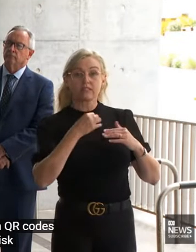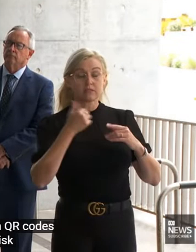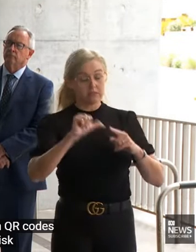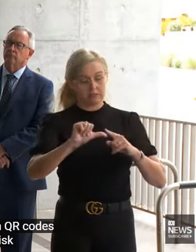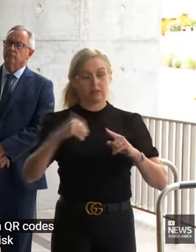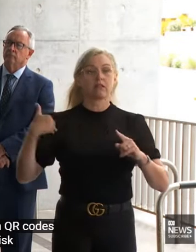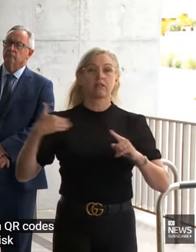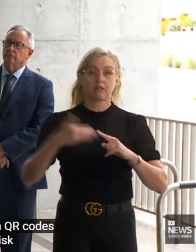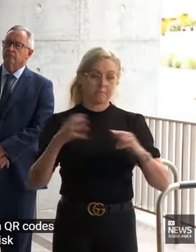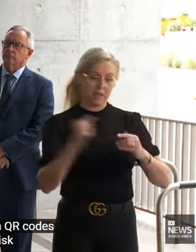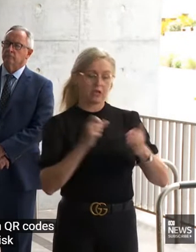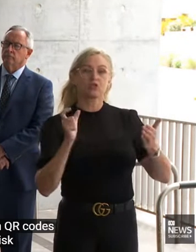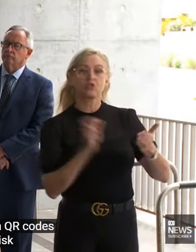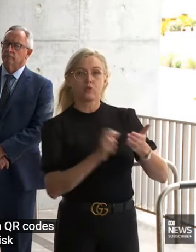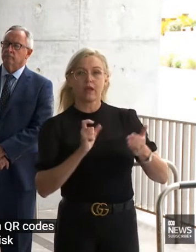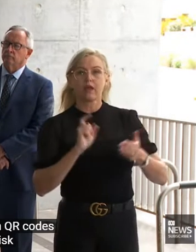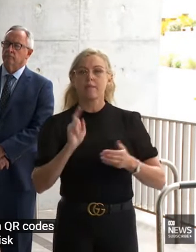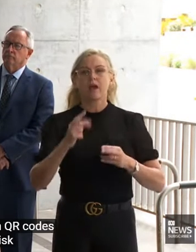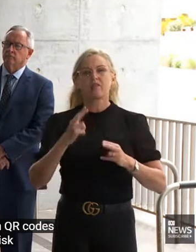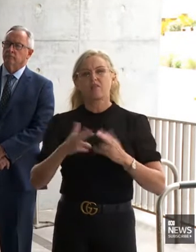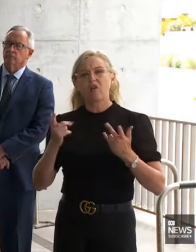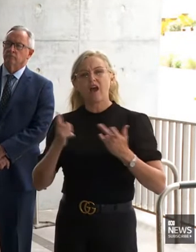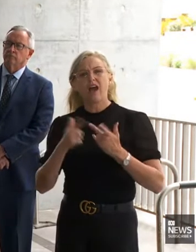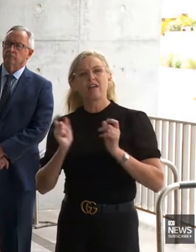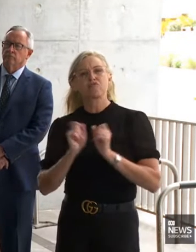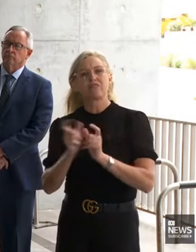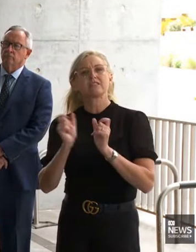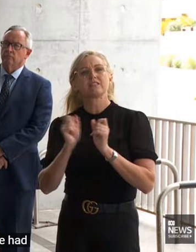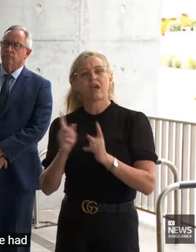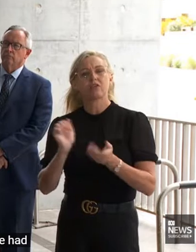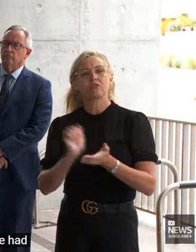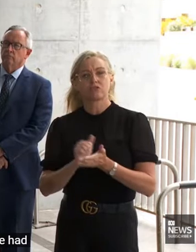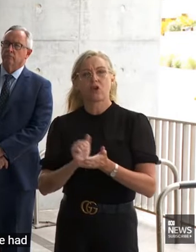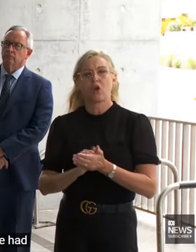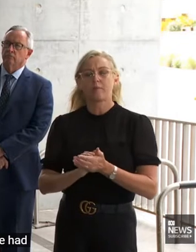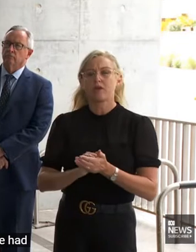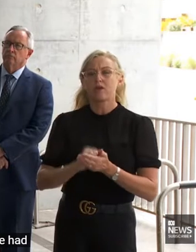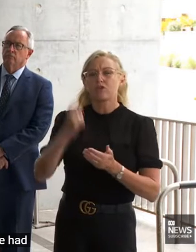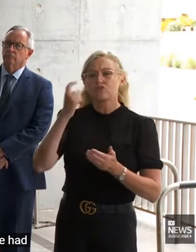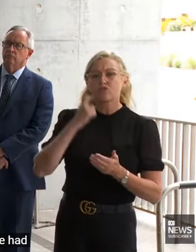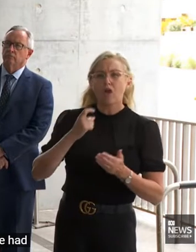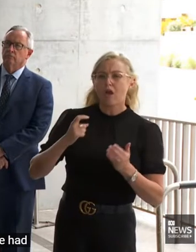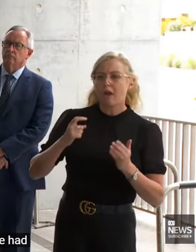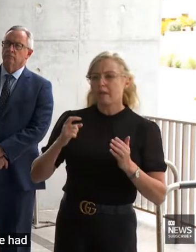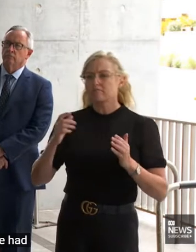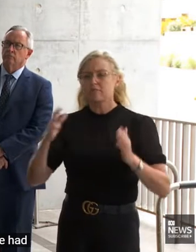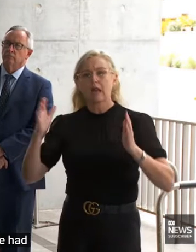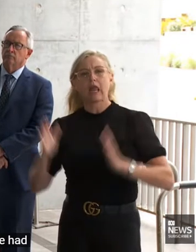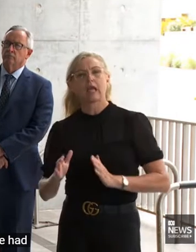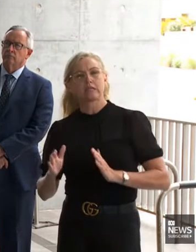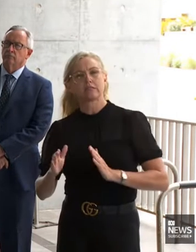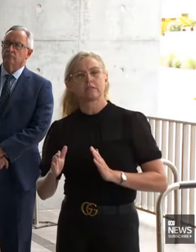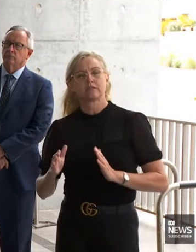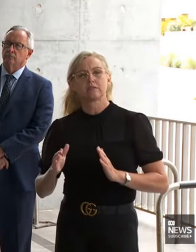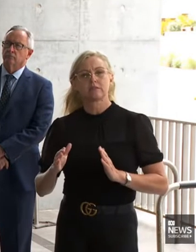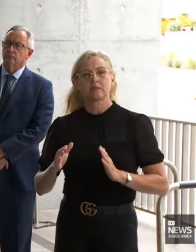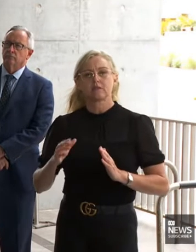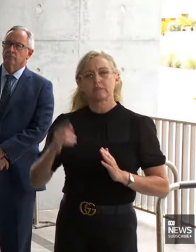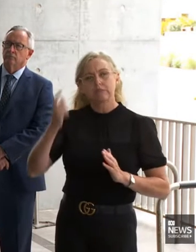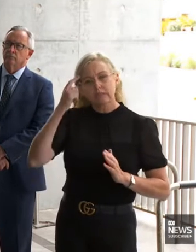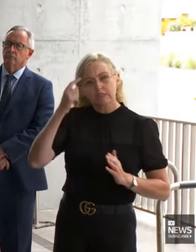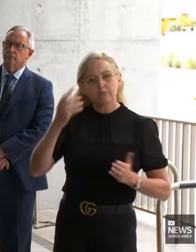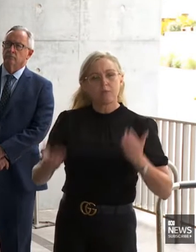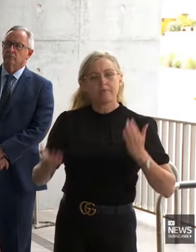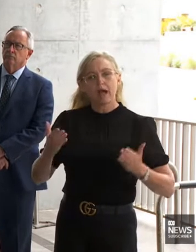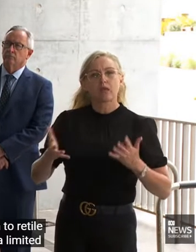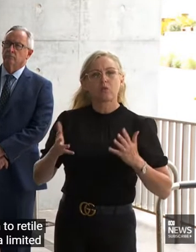today, just in relation to retail, we will put them in a limited way in a place that doesn't create overcrowding, but also is sensible and balanced,